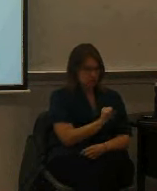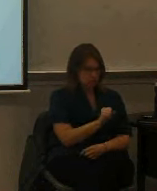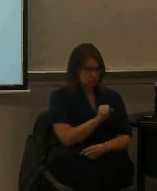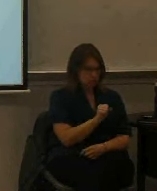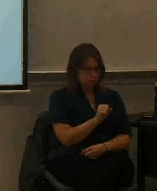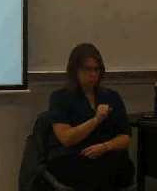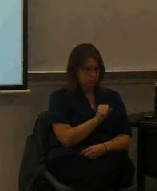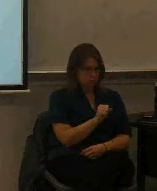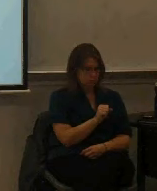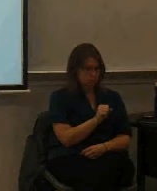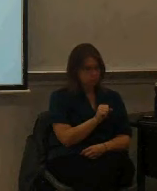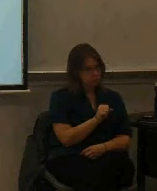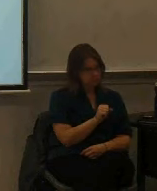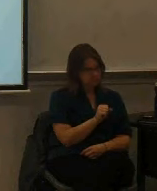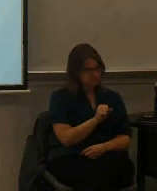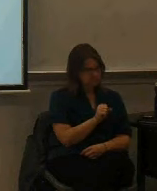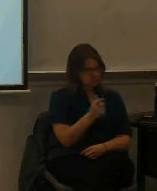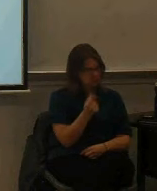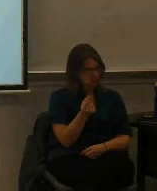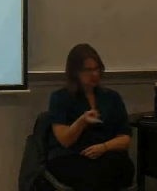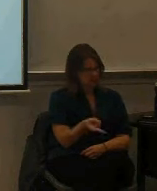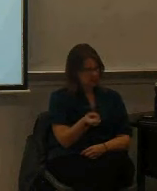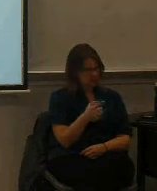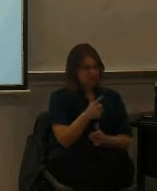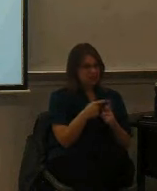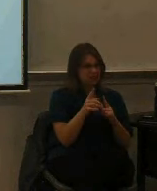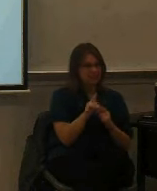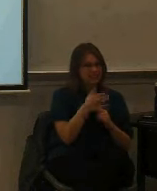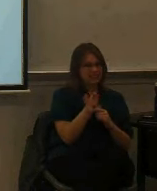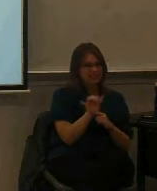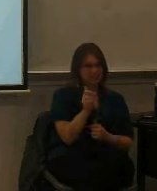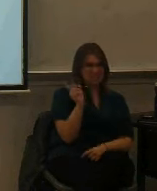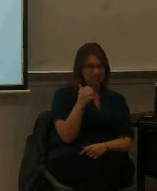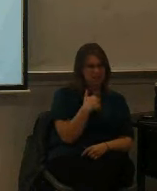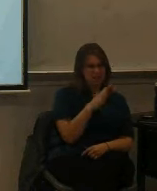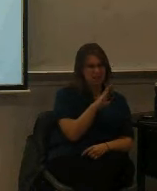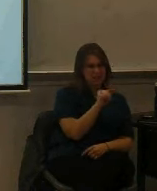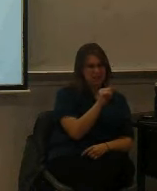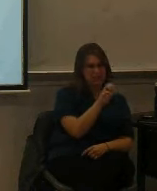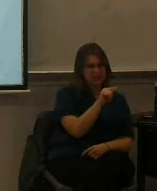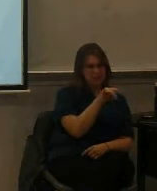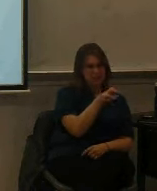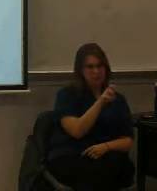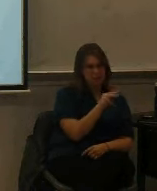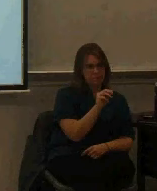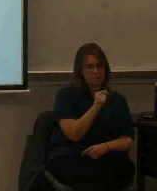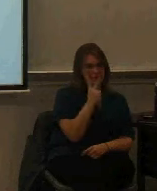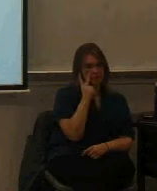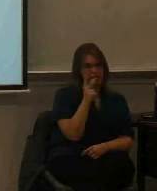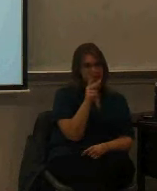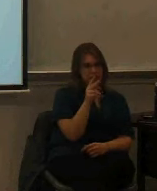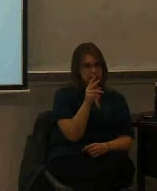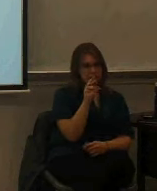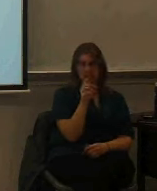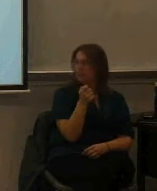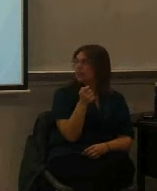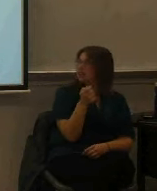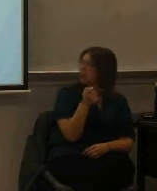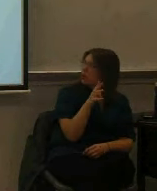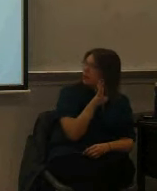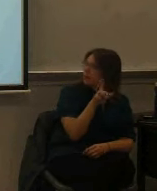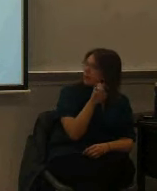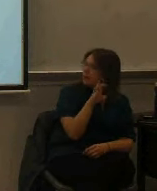didn't know what they did. And then they'd find things like this, where they actually have a bacterium, and you can see these little blebs on the outside.